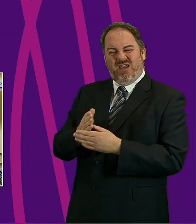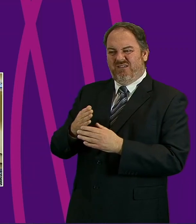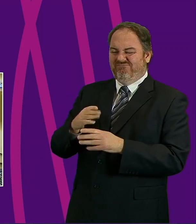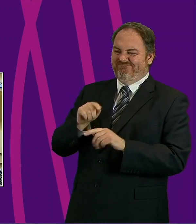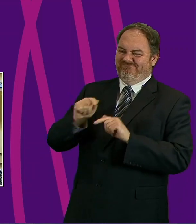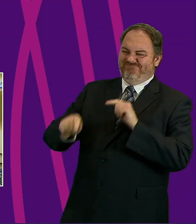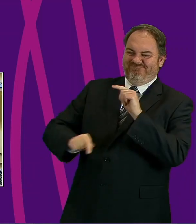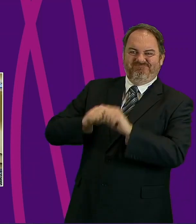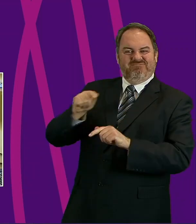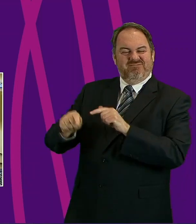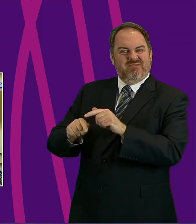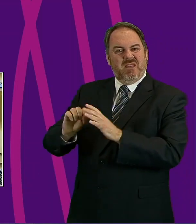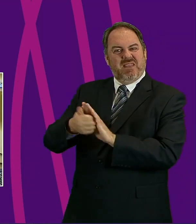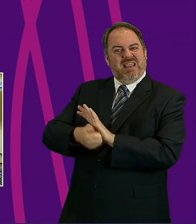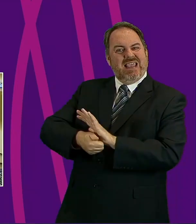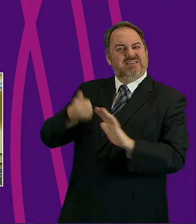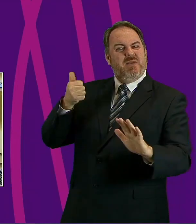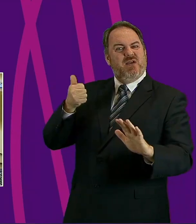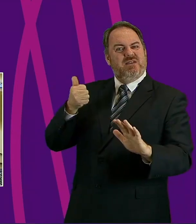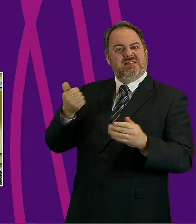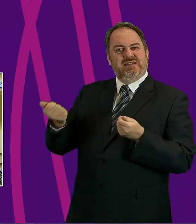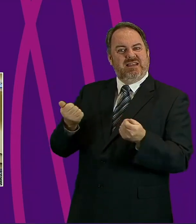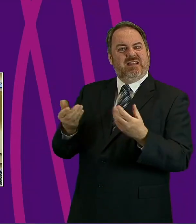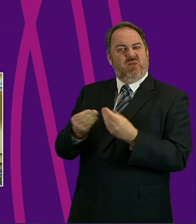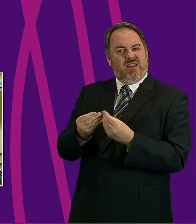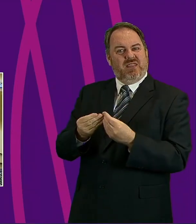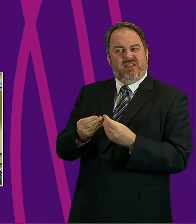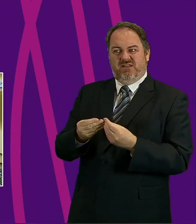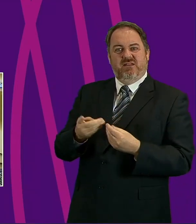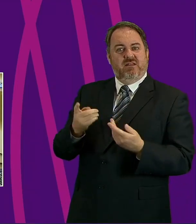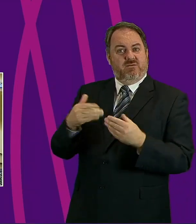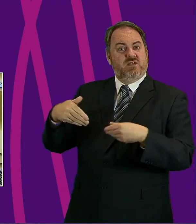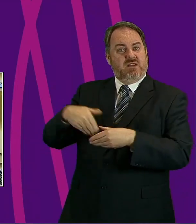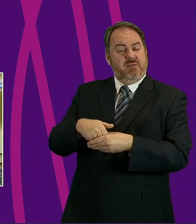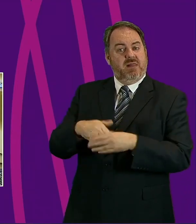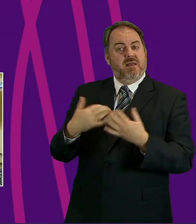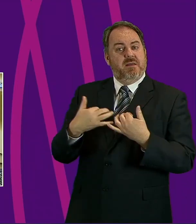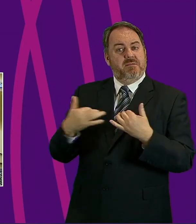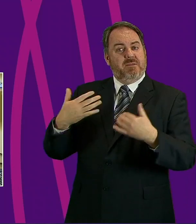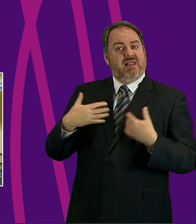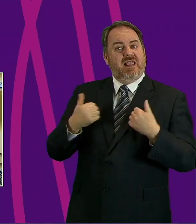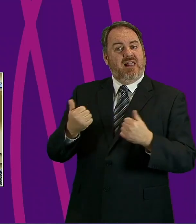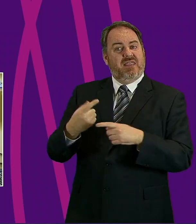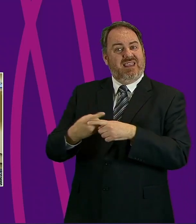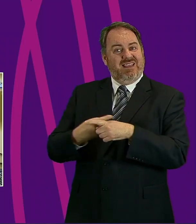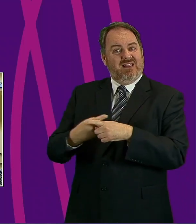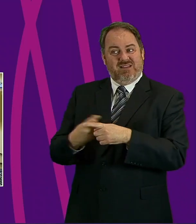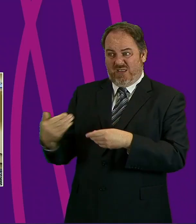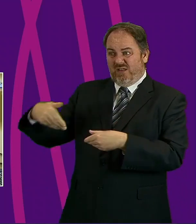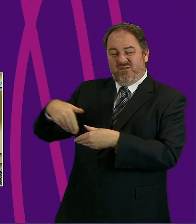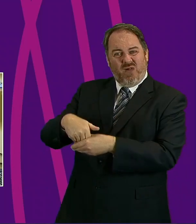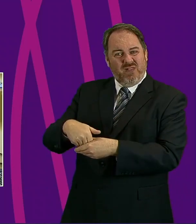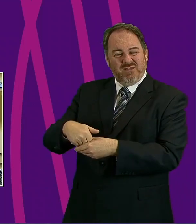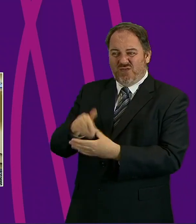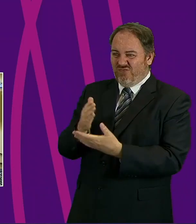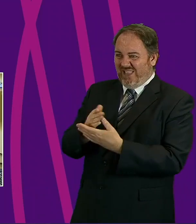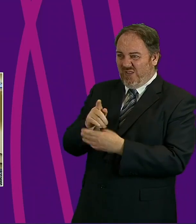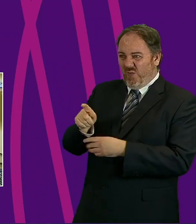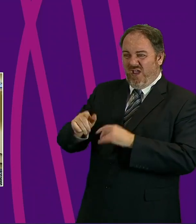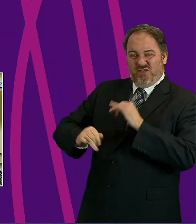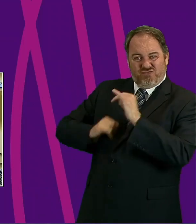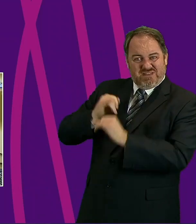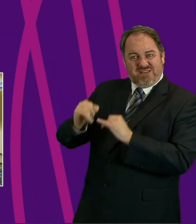who managed this outbreak, including, I have to say, Public Health England, who were part of the incident management team. So let's talk